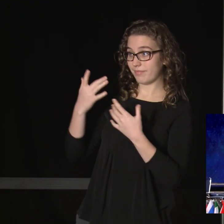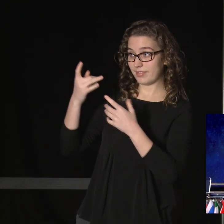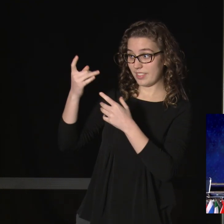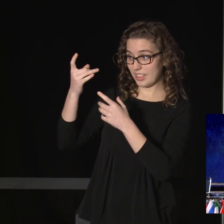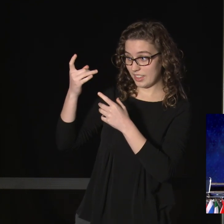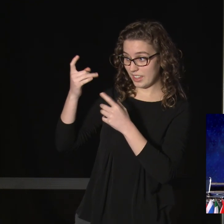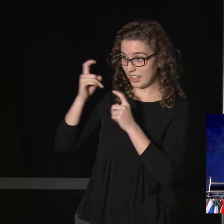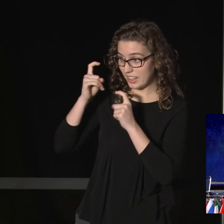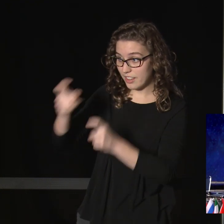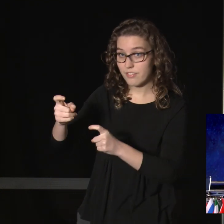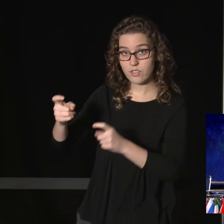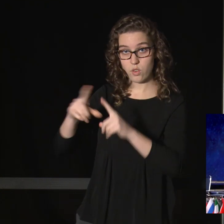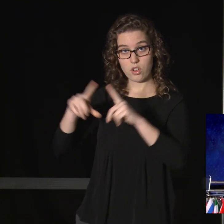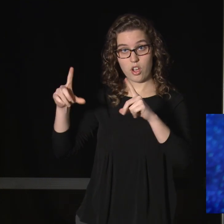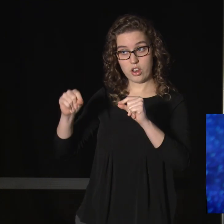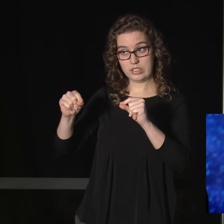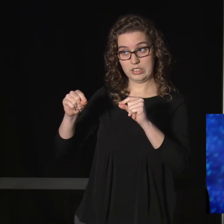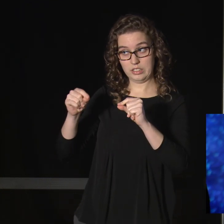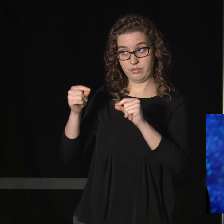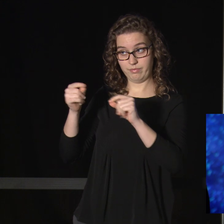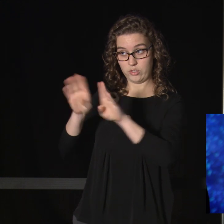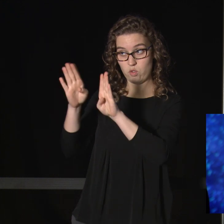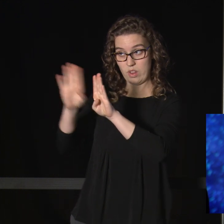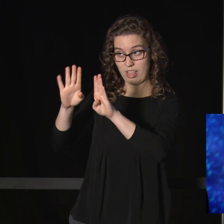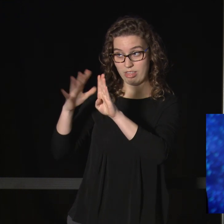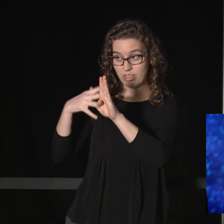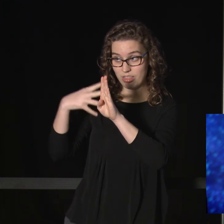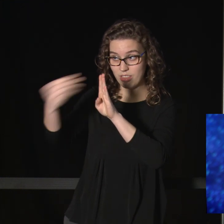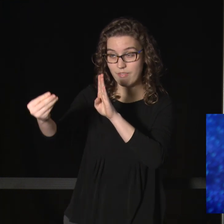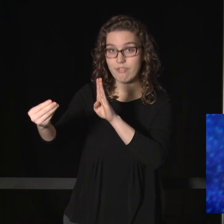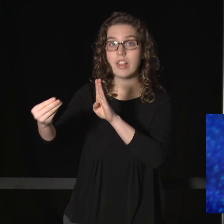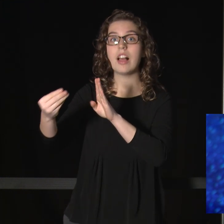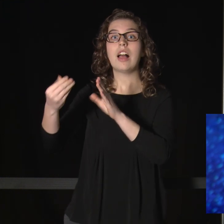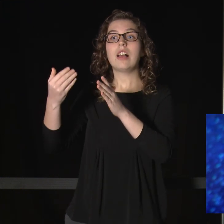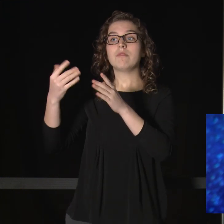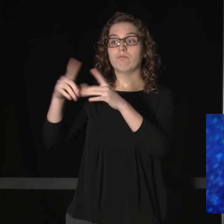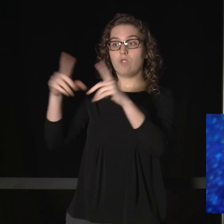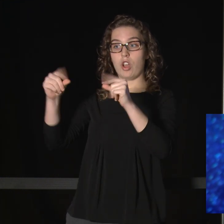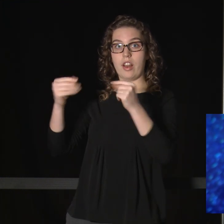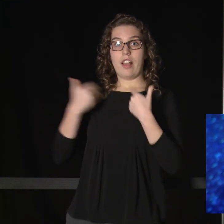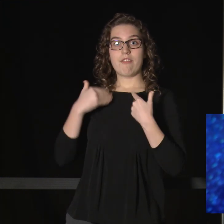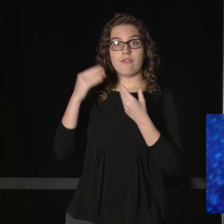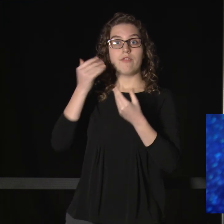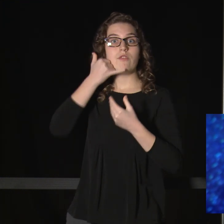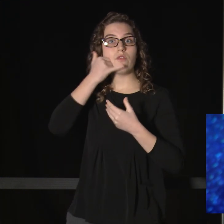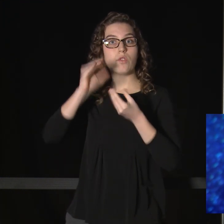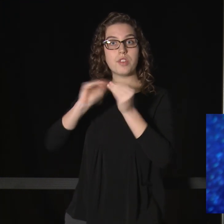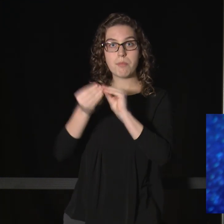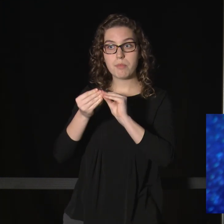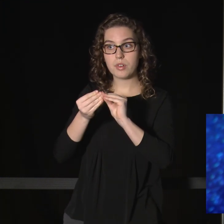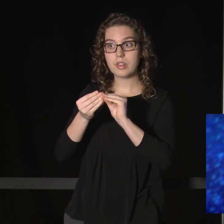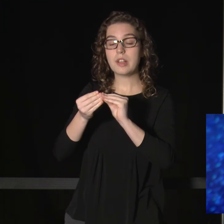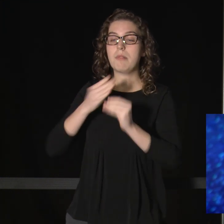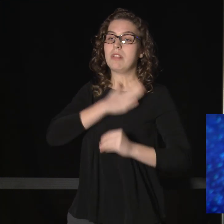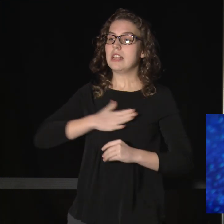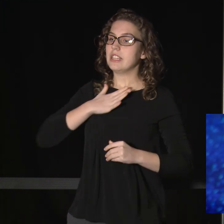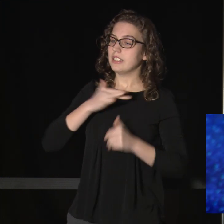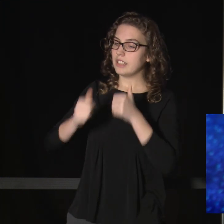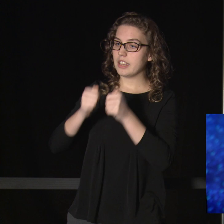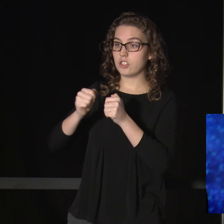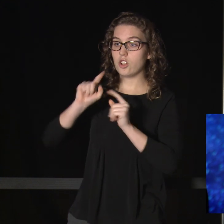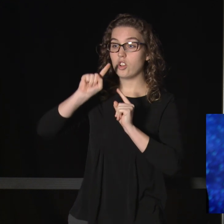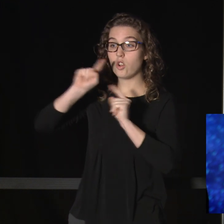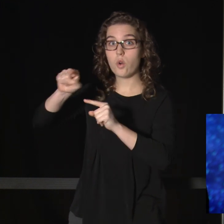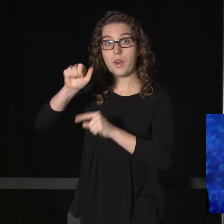as you go out the door. And on this card is a phone number. Please text GOASI to the phone number on this